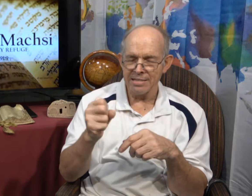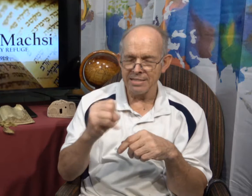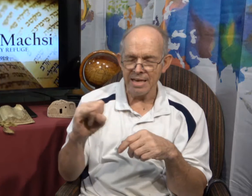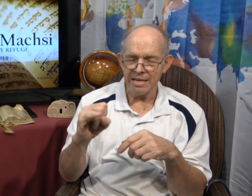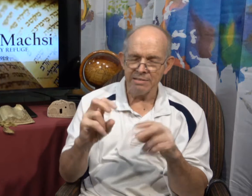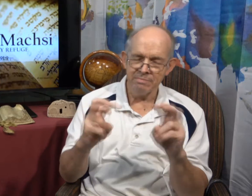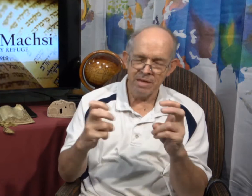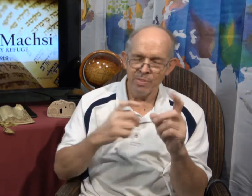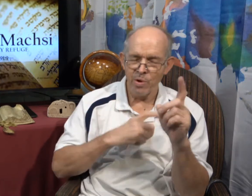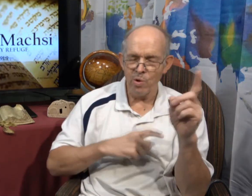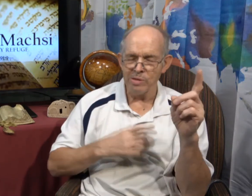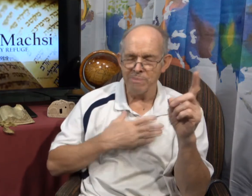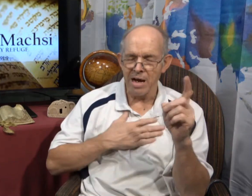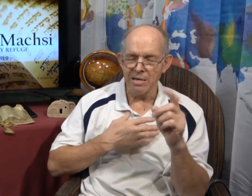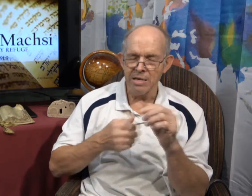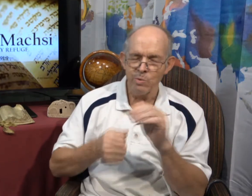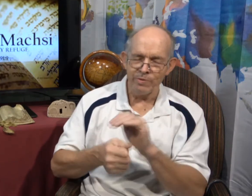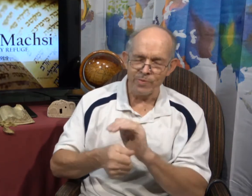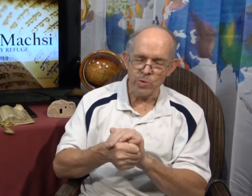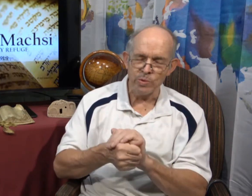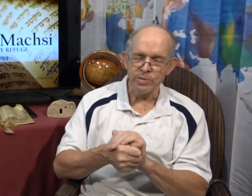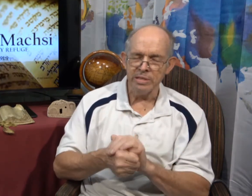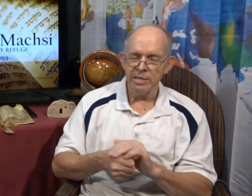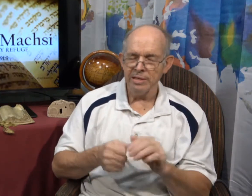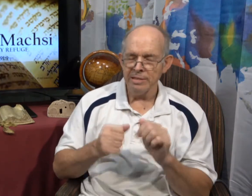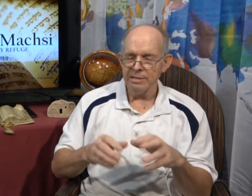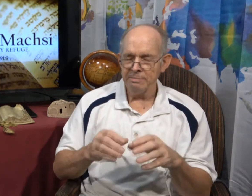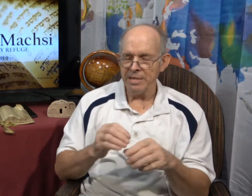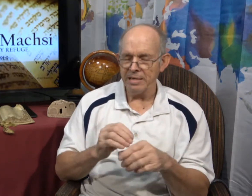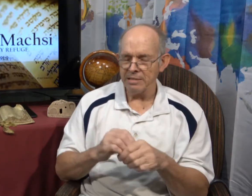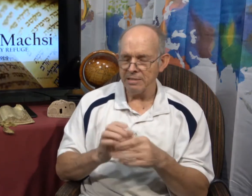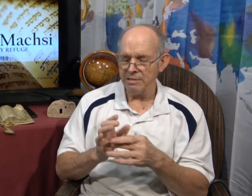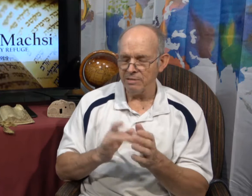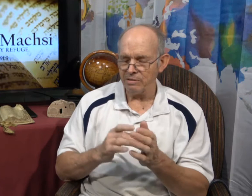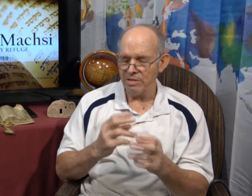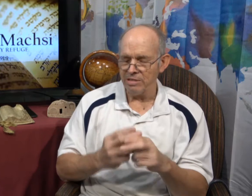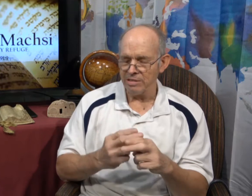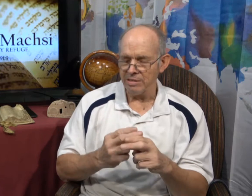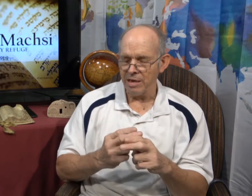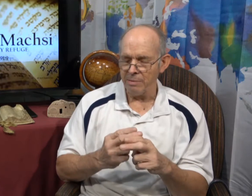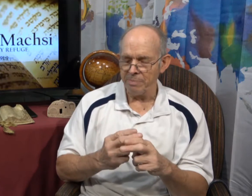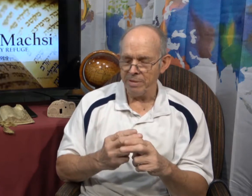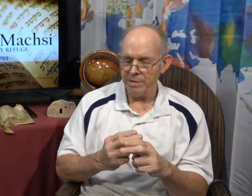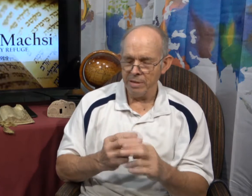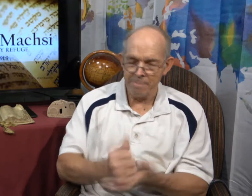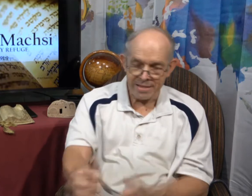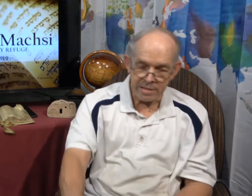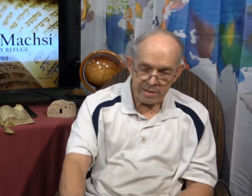MACHSI. The Lord my refuge. Bless in Jesus' name. Amen.